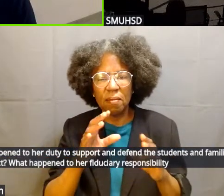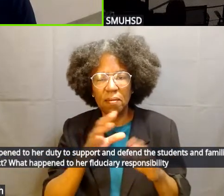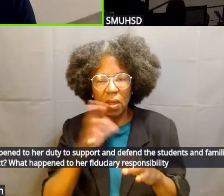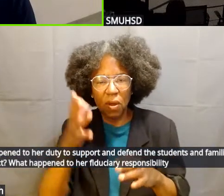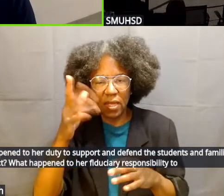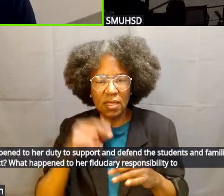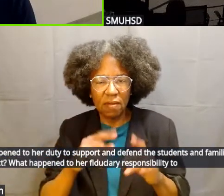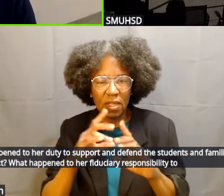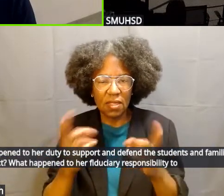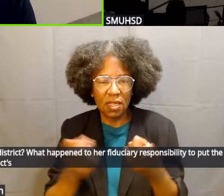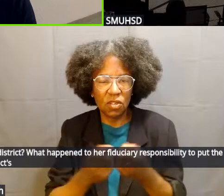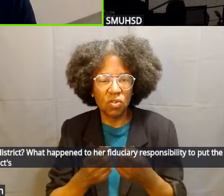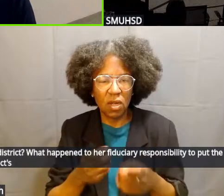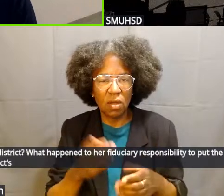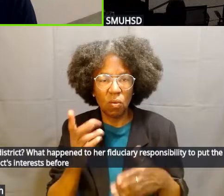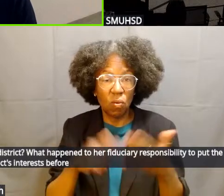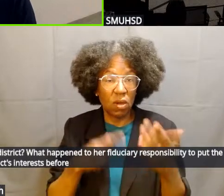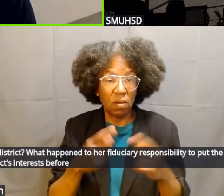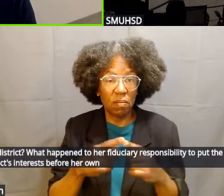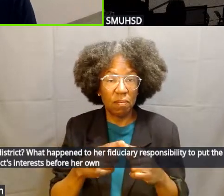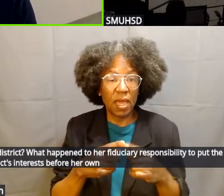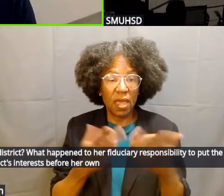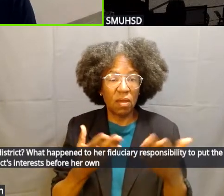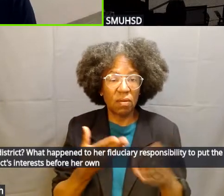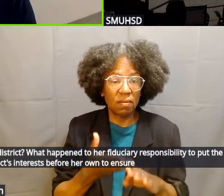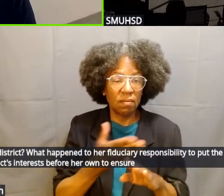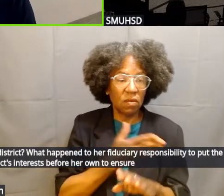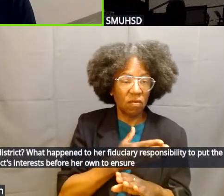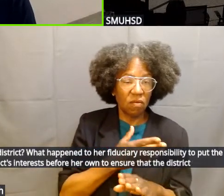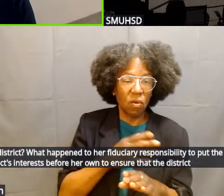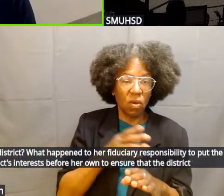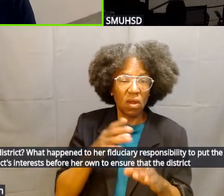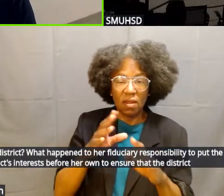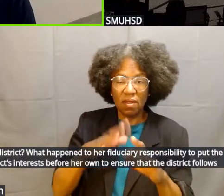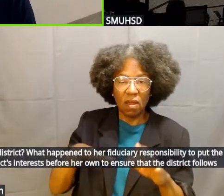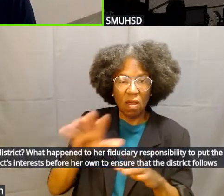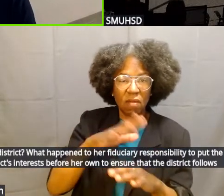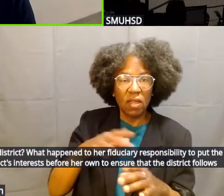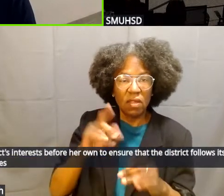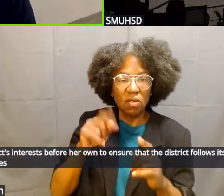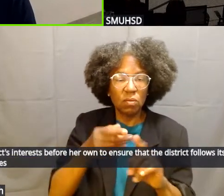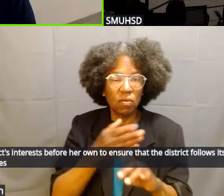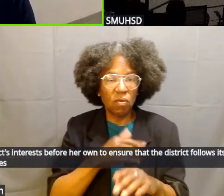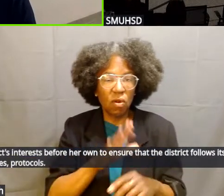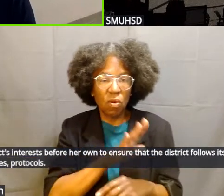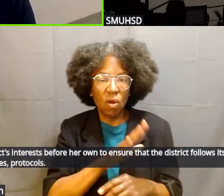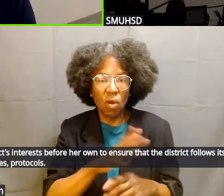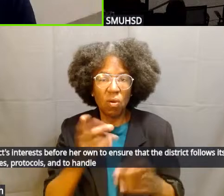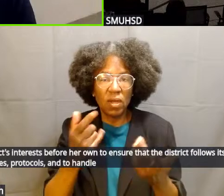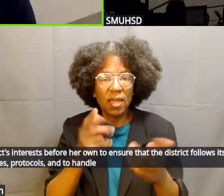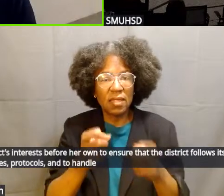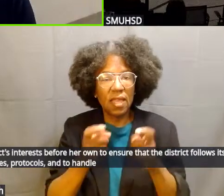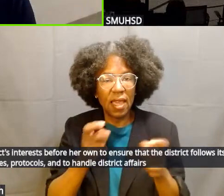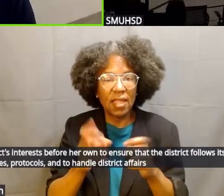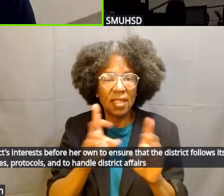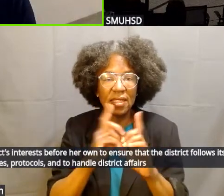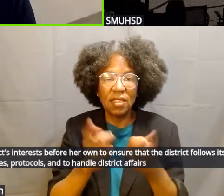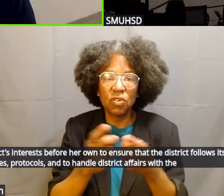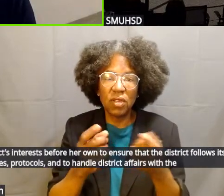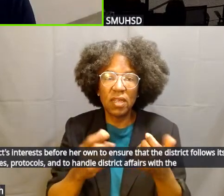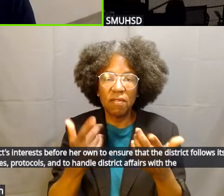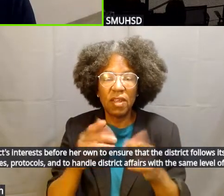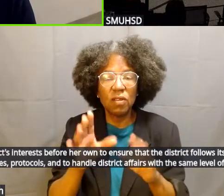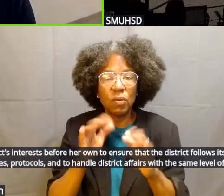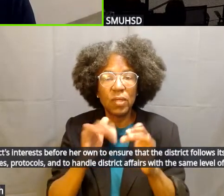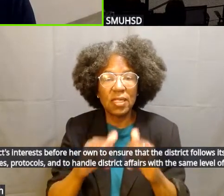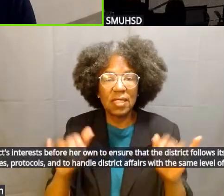district's interests before her own, to ensure that the district follows its policies, protocols, and to handle district affairs with the same level of care as